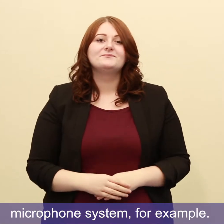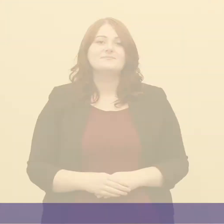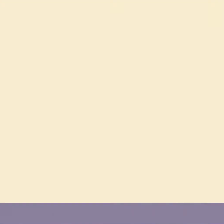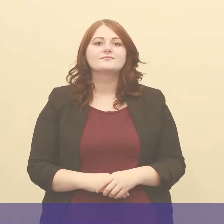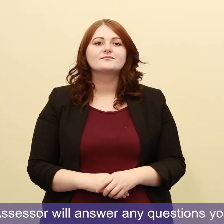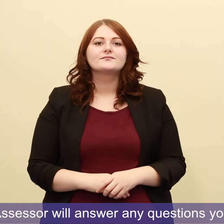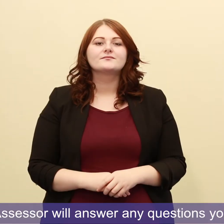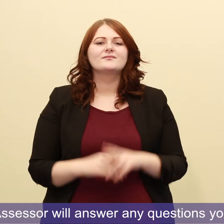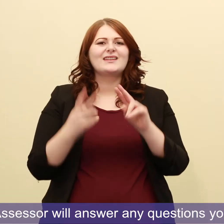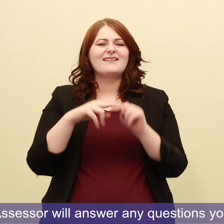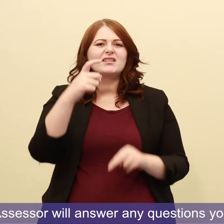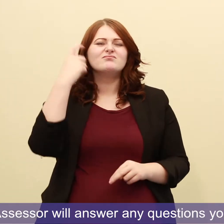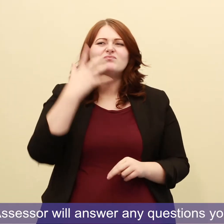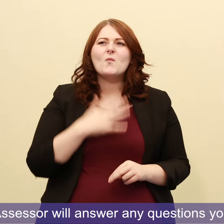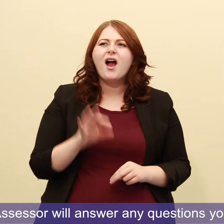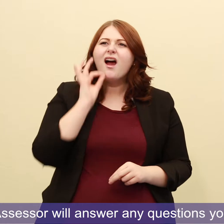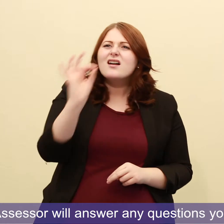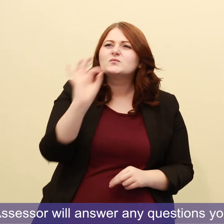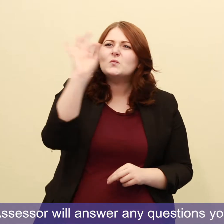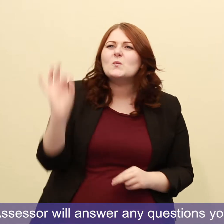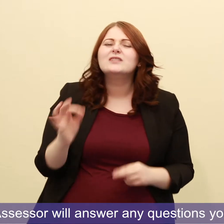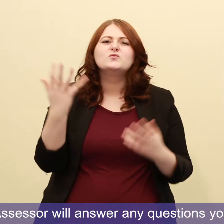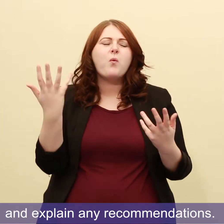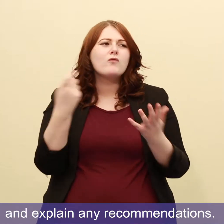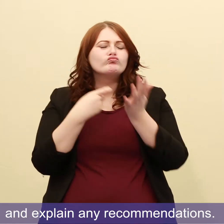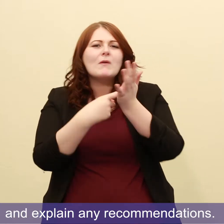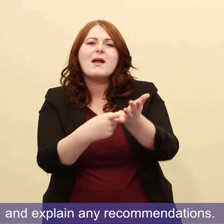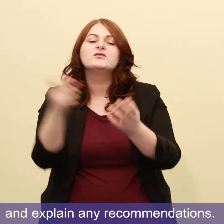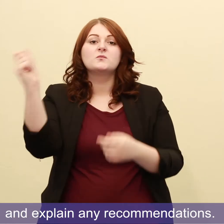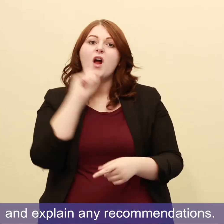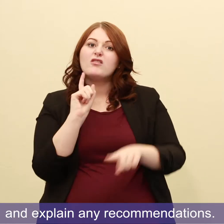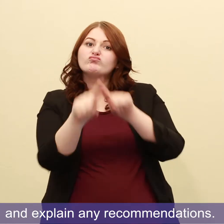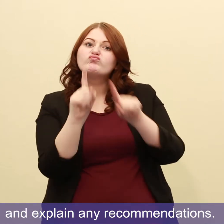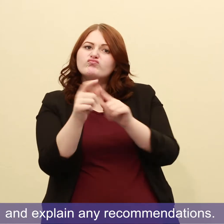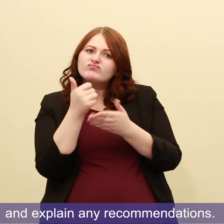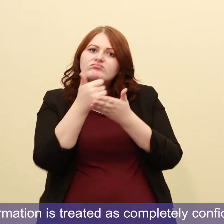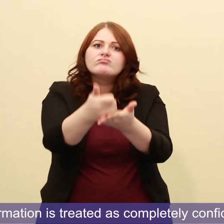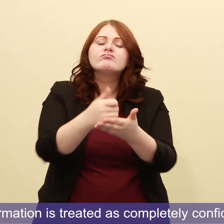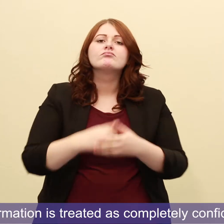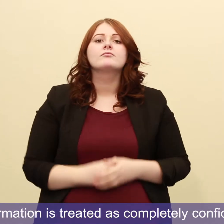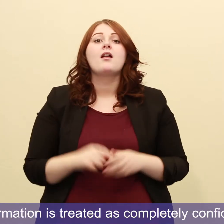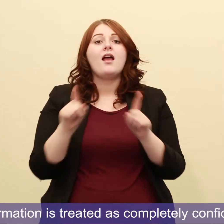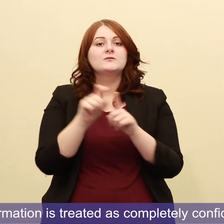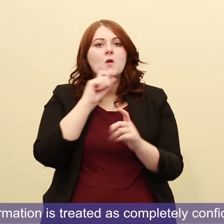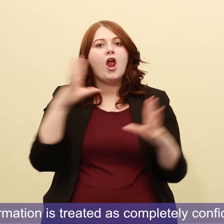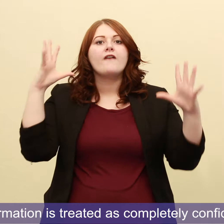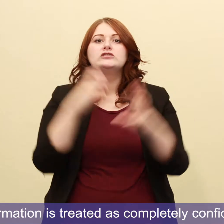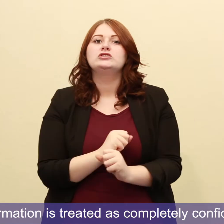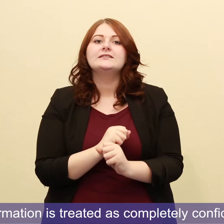The needs assessor will answer any questions you may have and explain any recommendations. All information is treated as completely